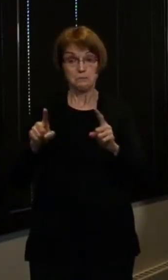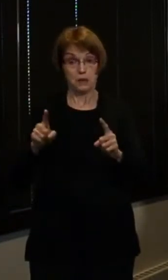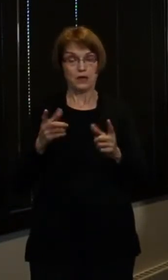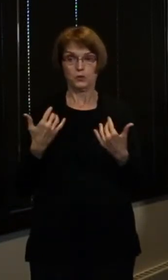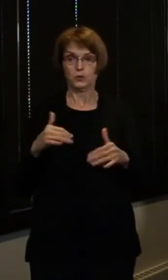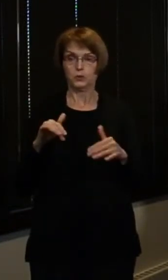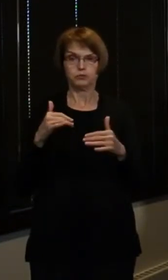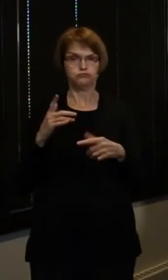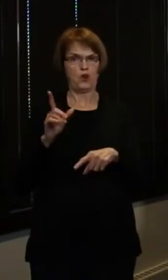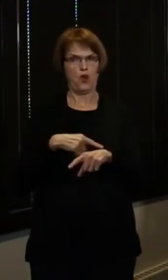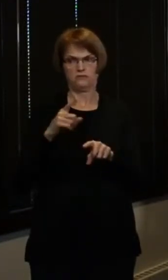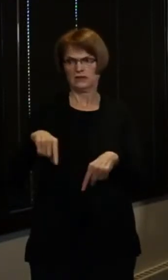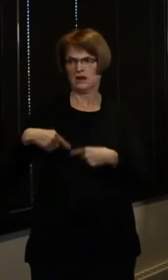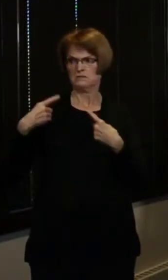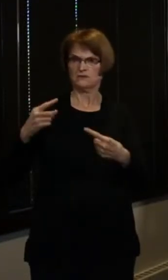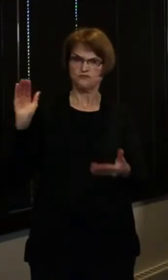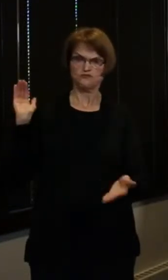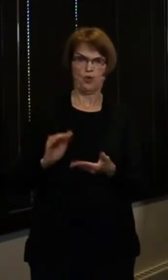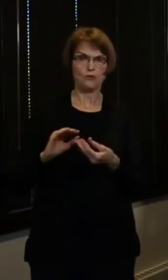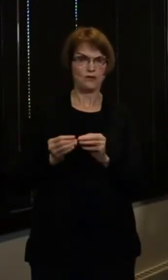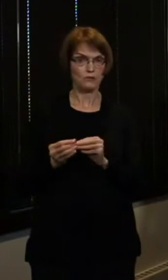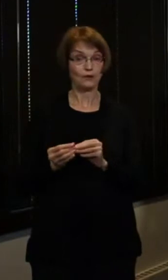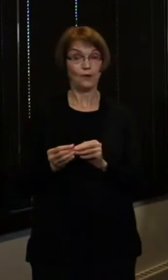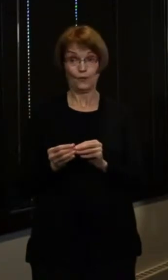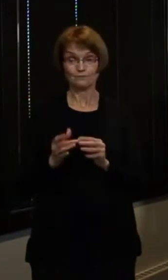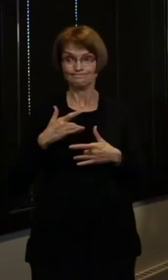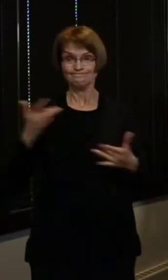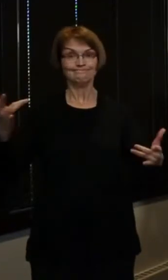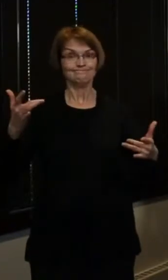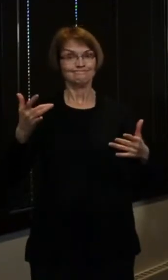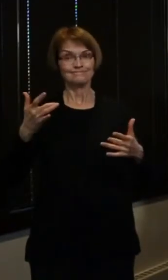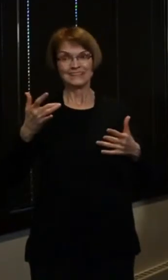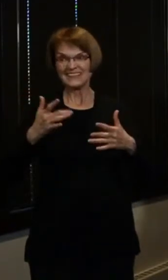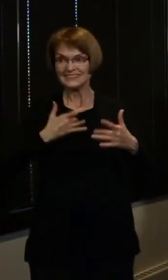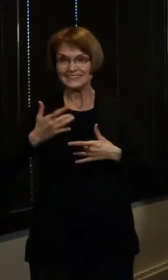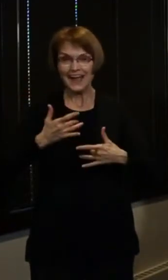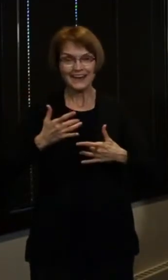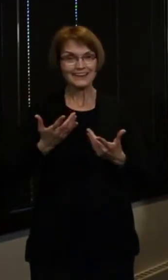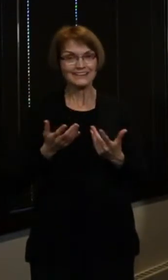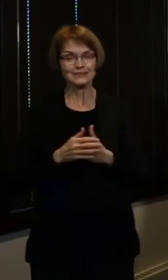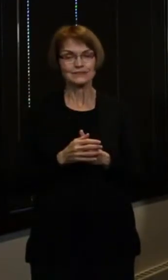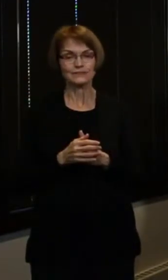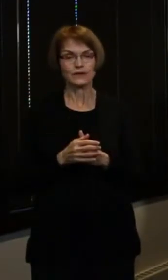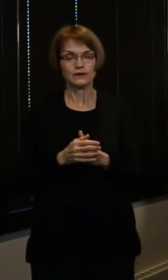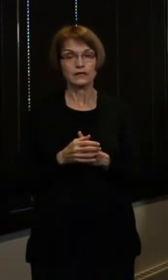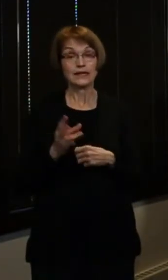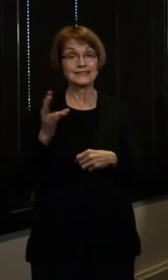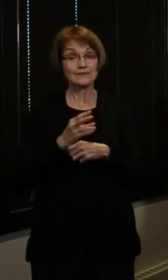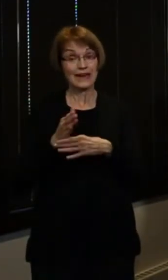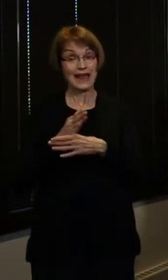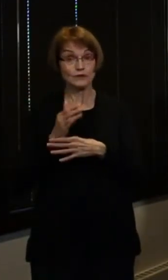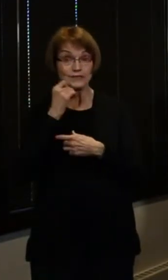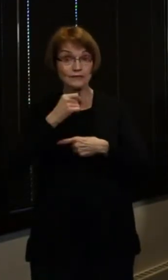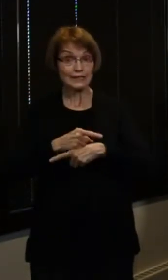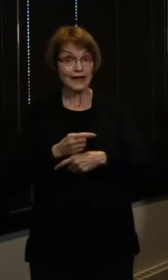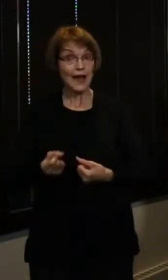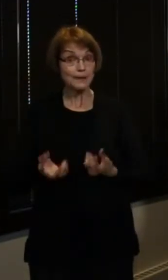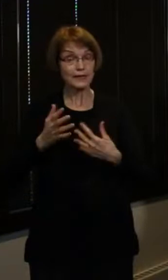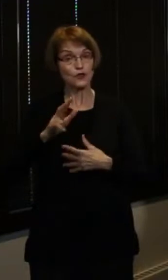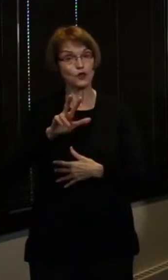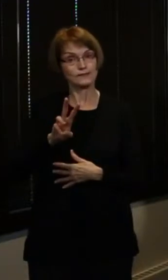for quite some time. And so very exciting news. And our rolling 7-day average now is 36,